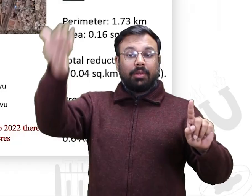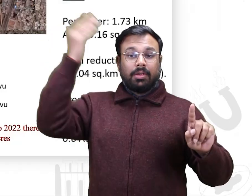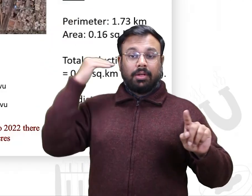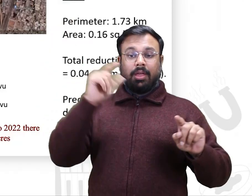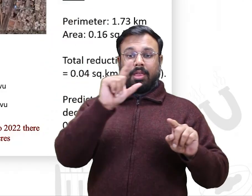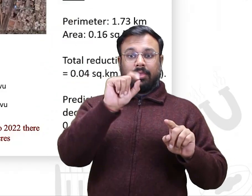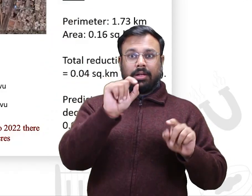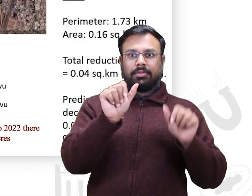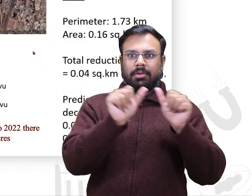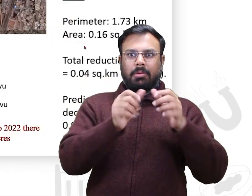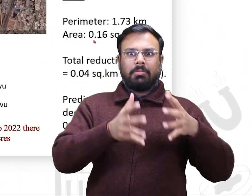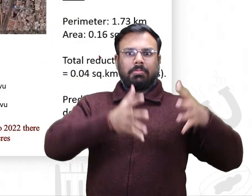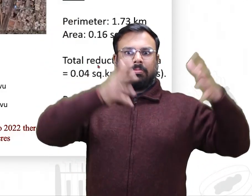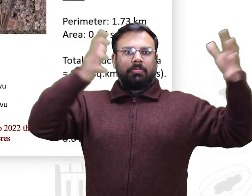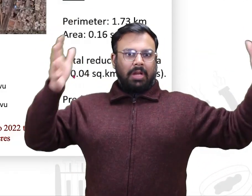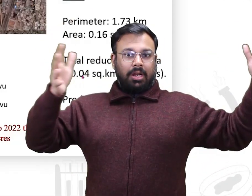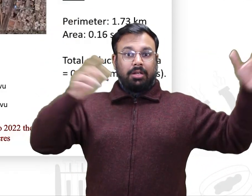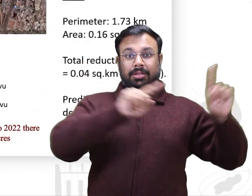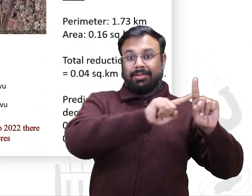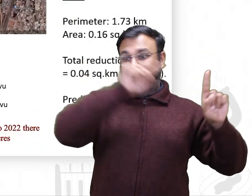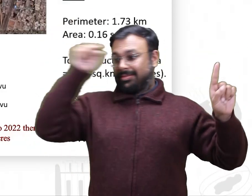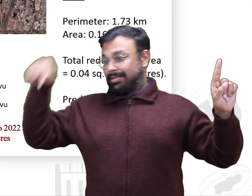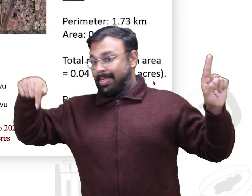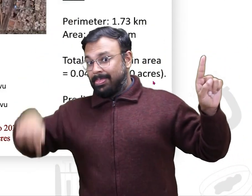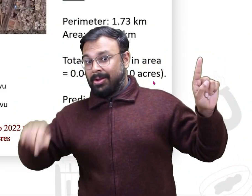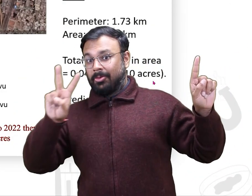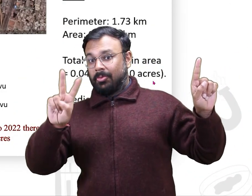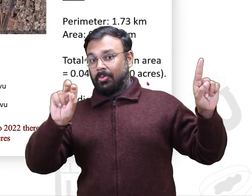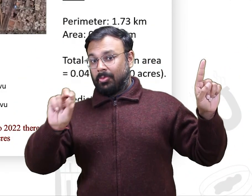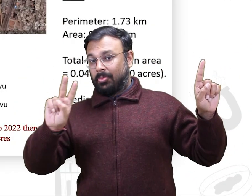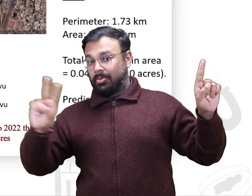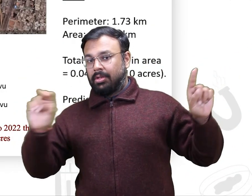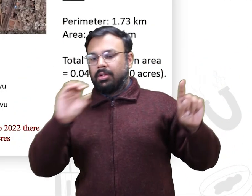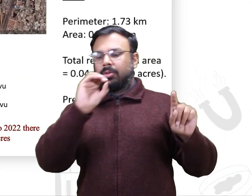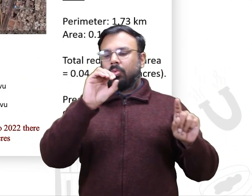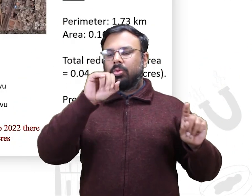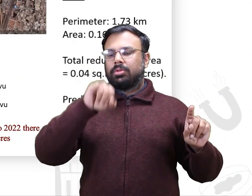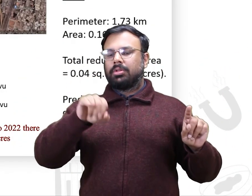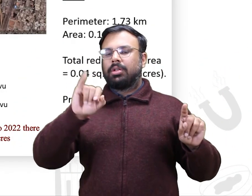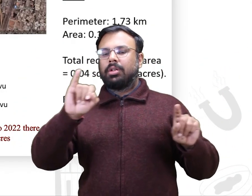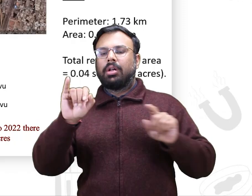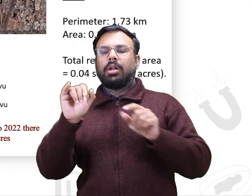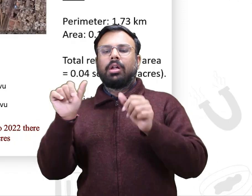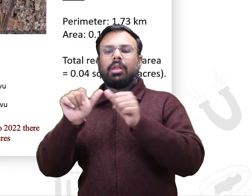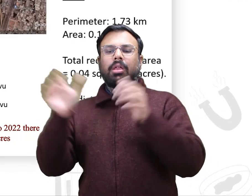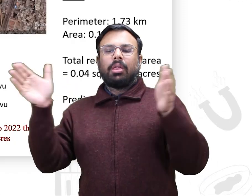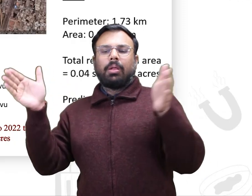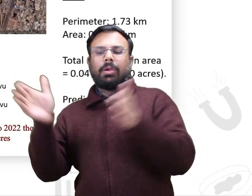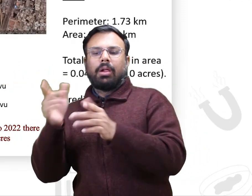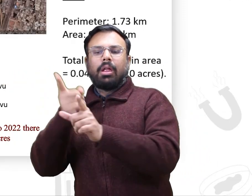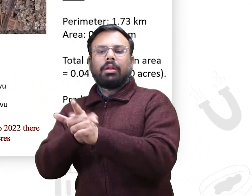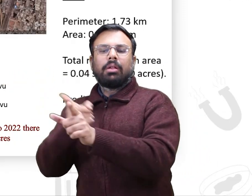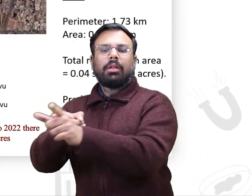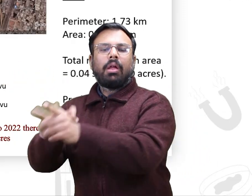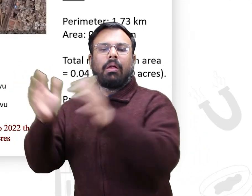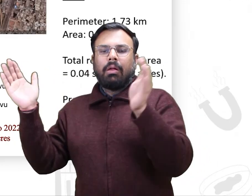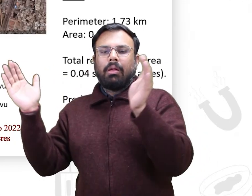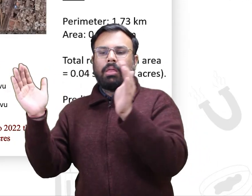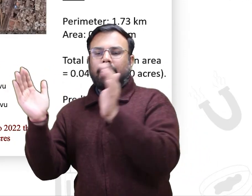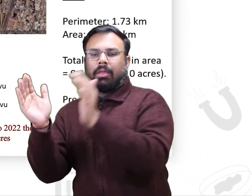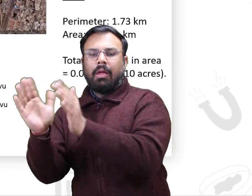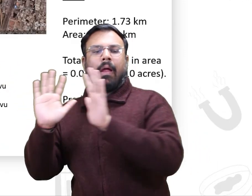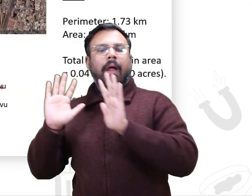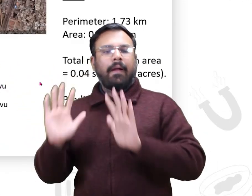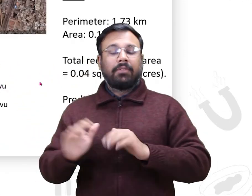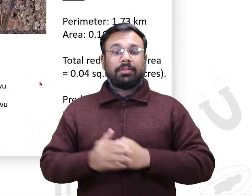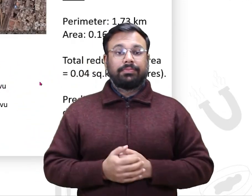to 22, there is a reduction of almost 10 acres of the lake area. This means a nearly 0.6 acres